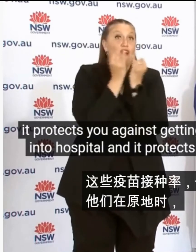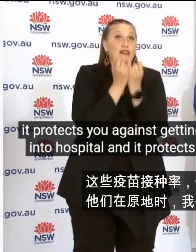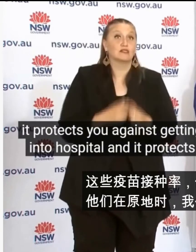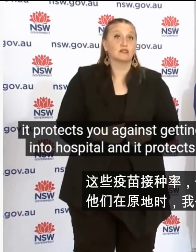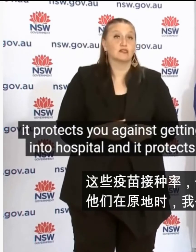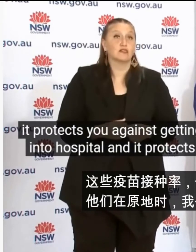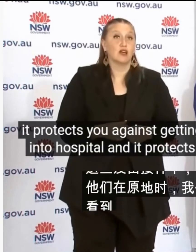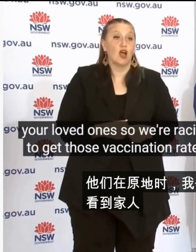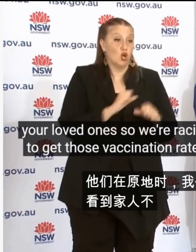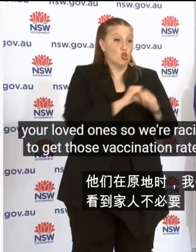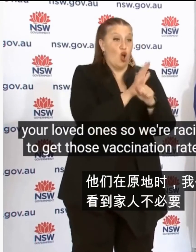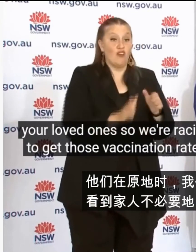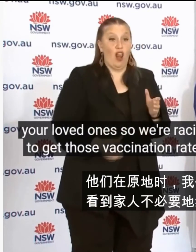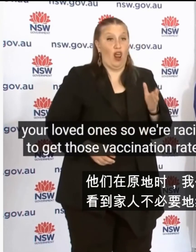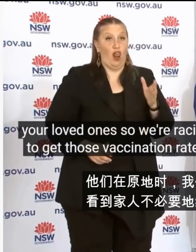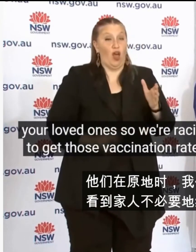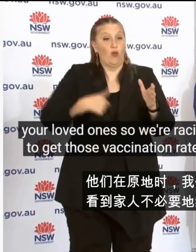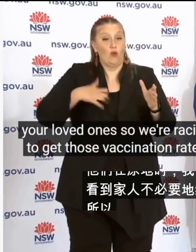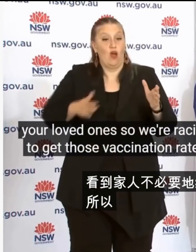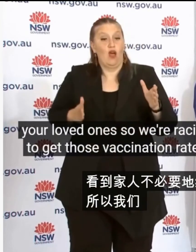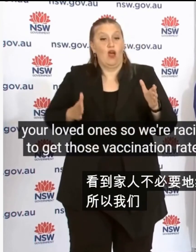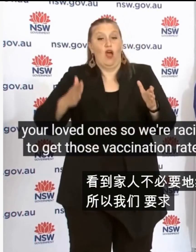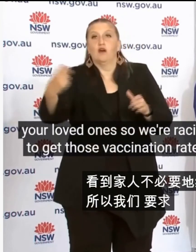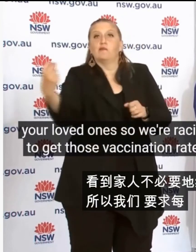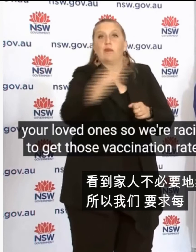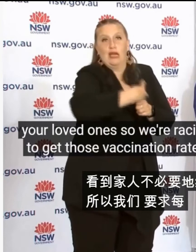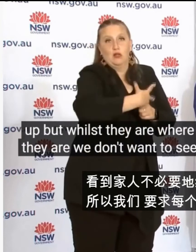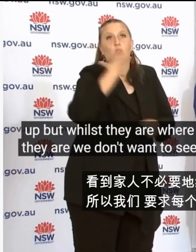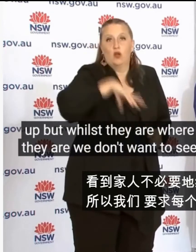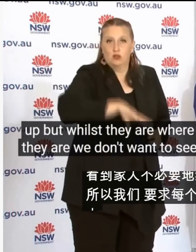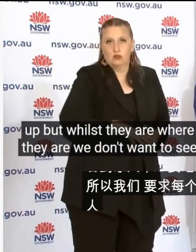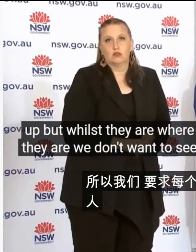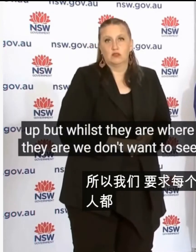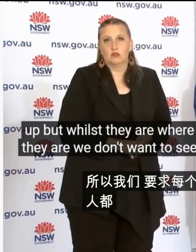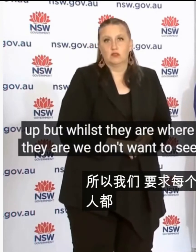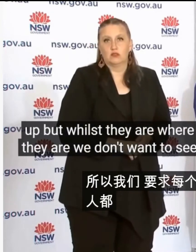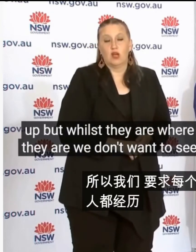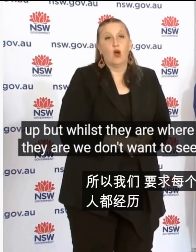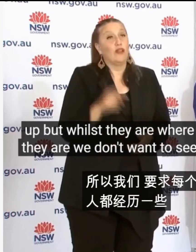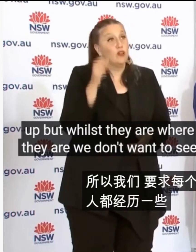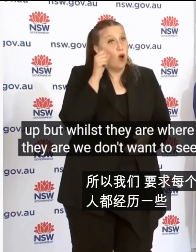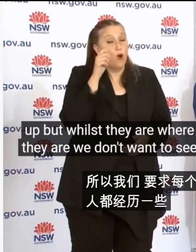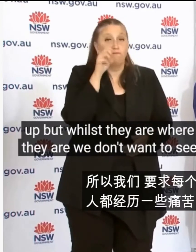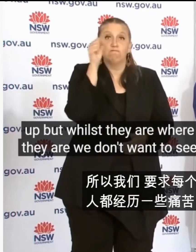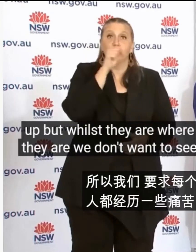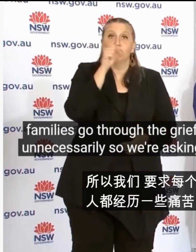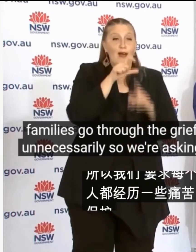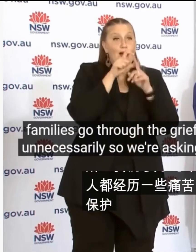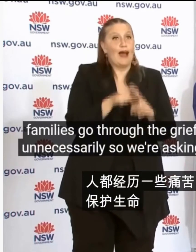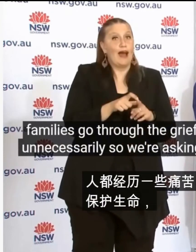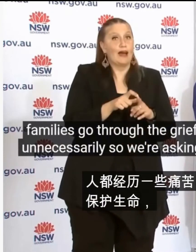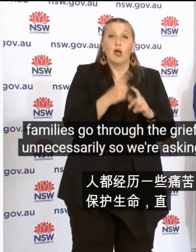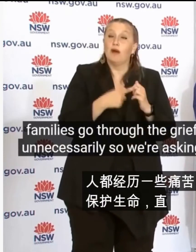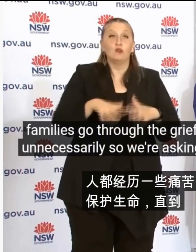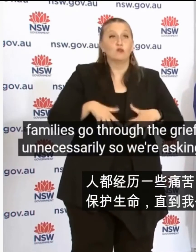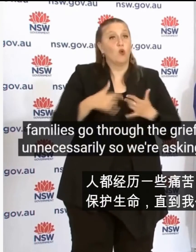are, we don't want to see families go through the grief unnecessarily. So we're asking everybody to go through a bit of pain in order to